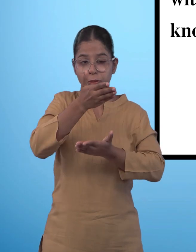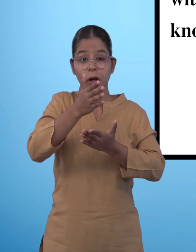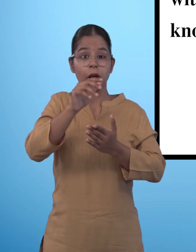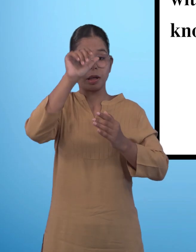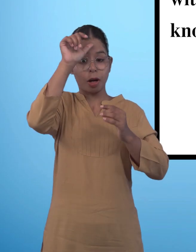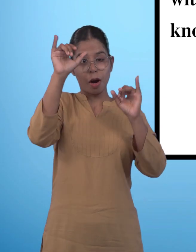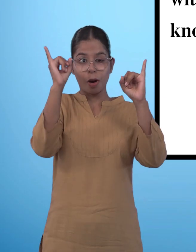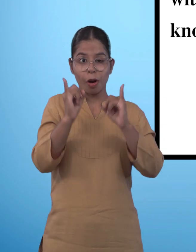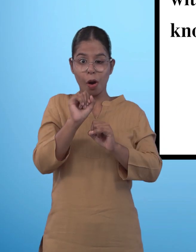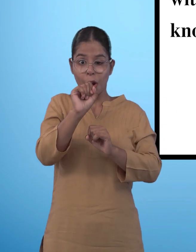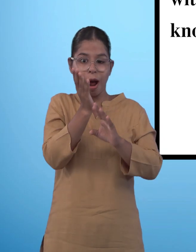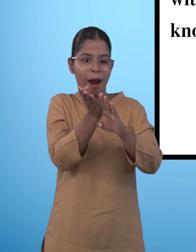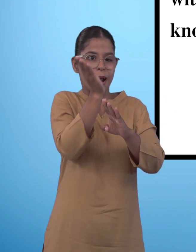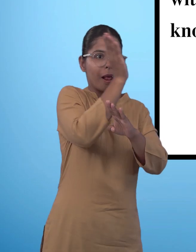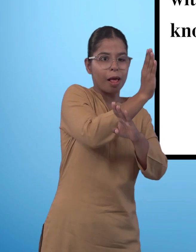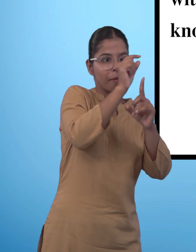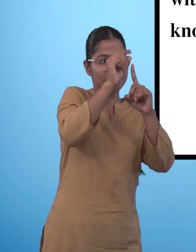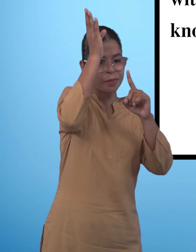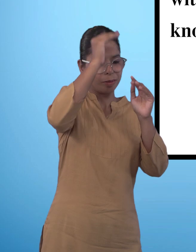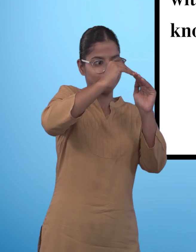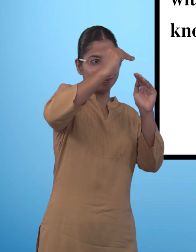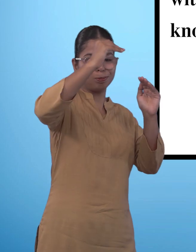known population.